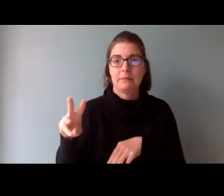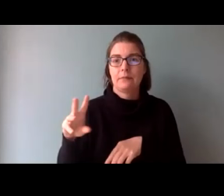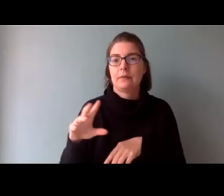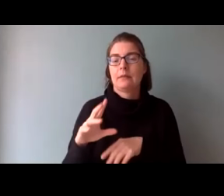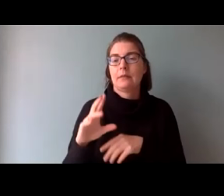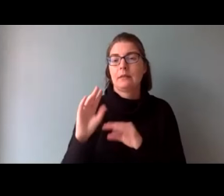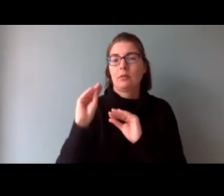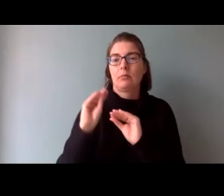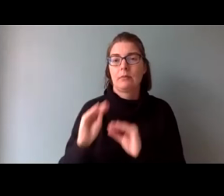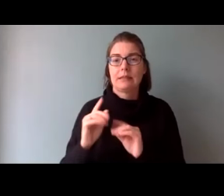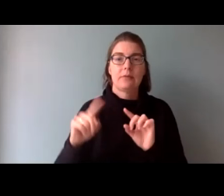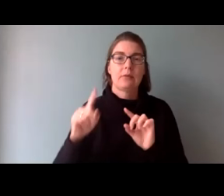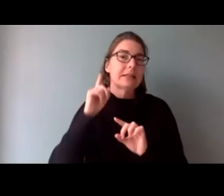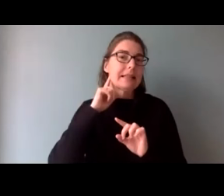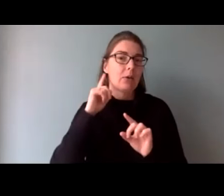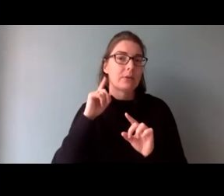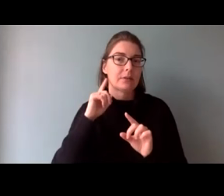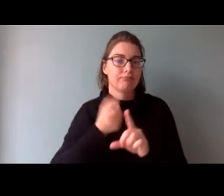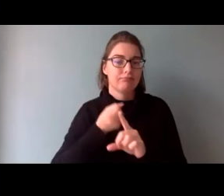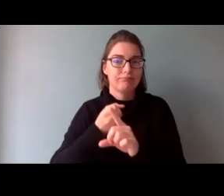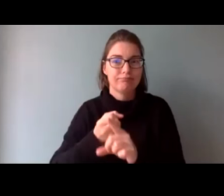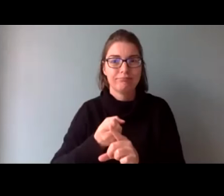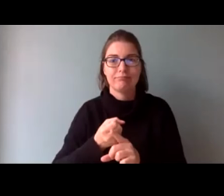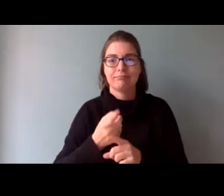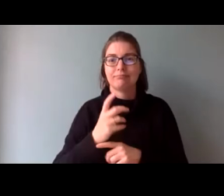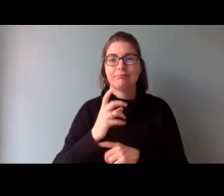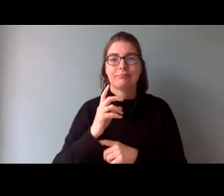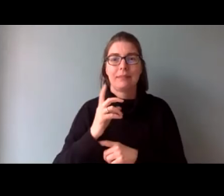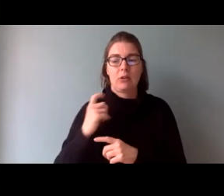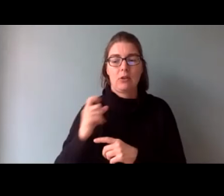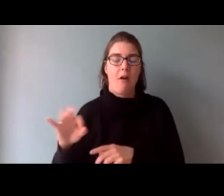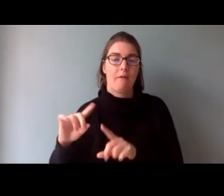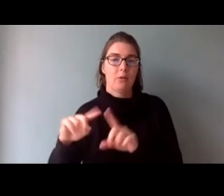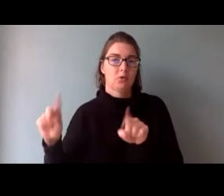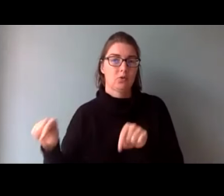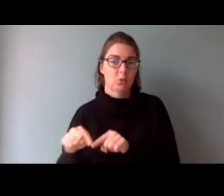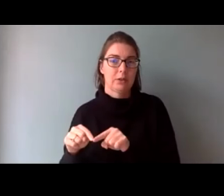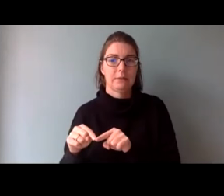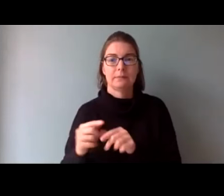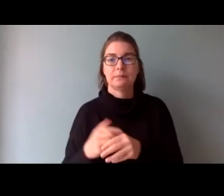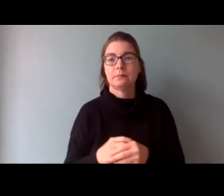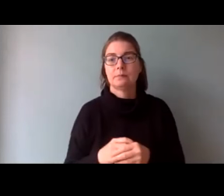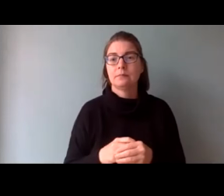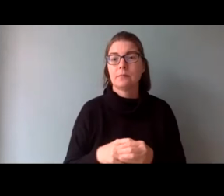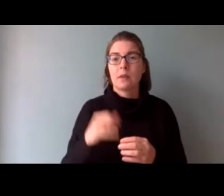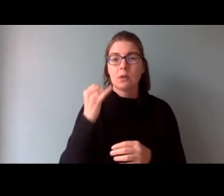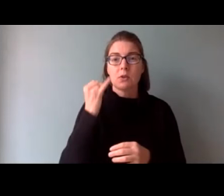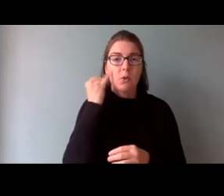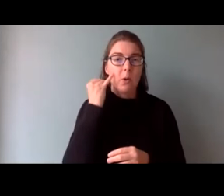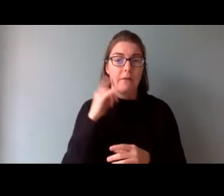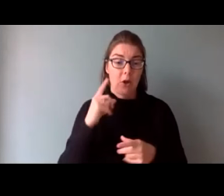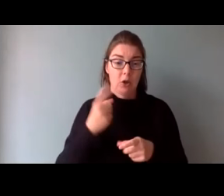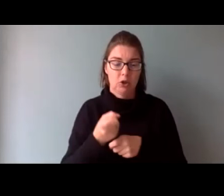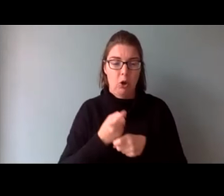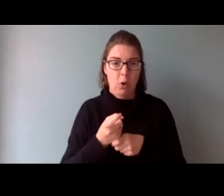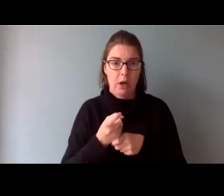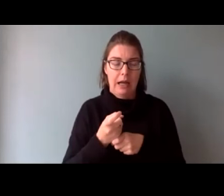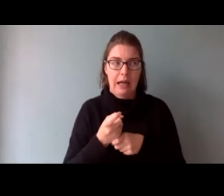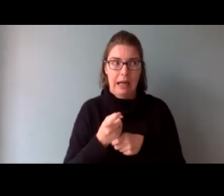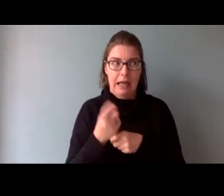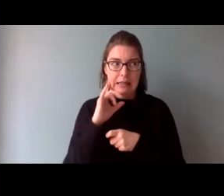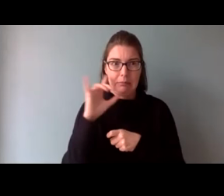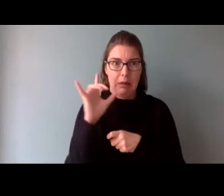many different sound effects that you would like and have it kind of off screen. And so if a joke doesn't land, you can sort of press the button and